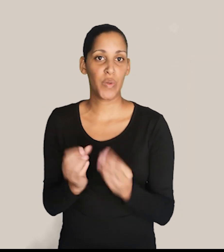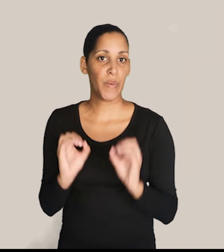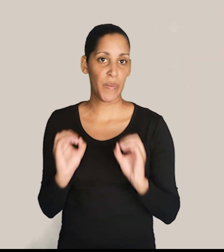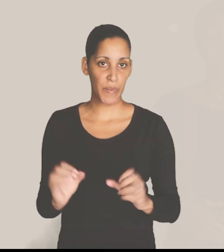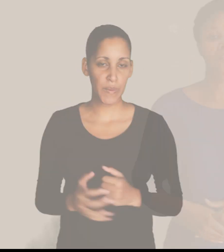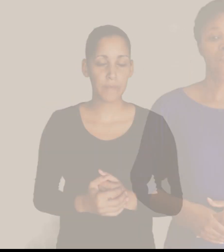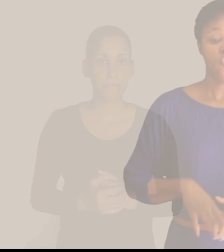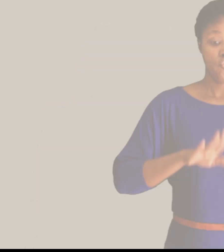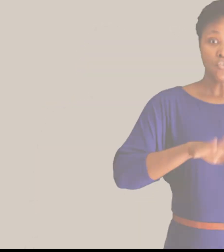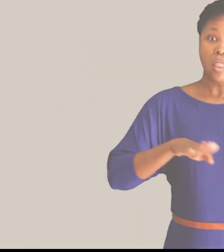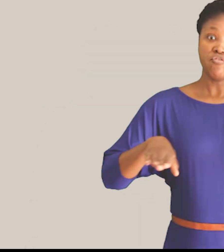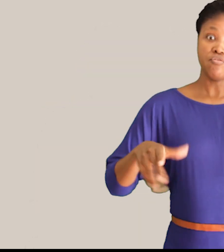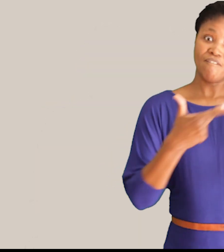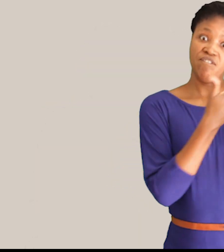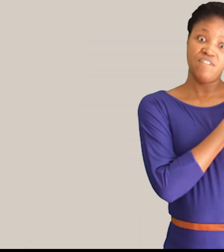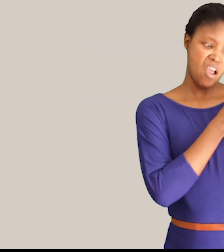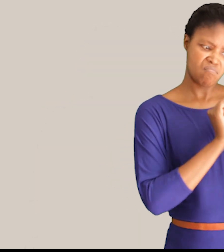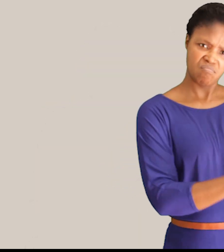children.